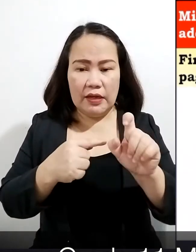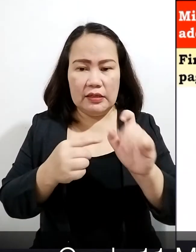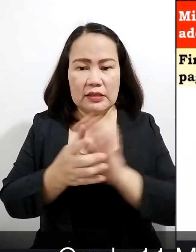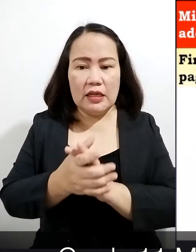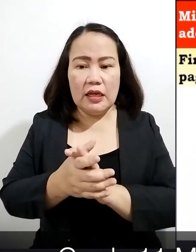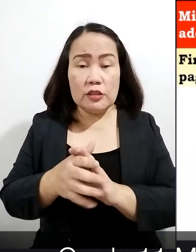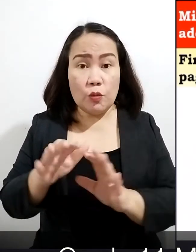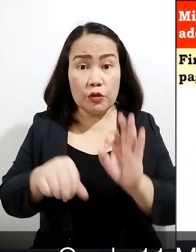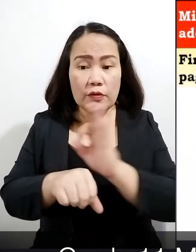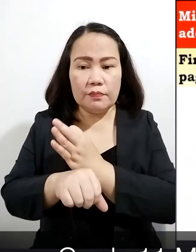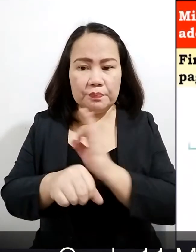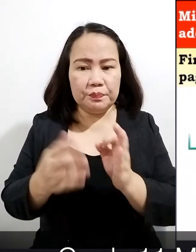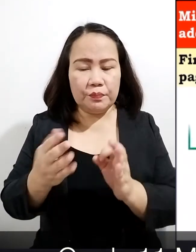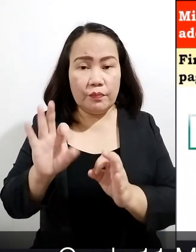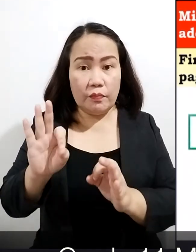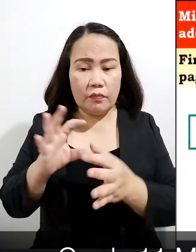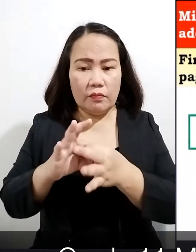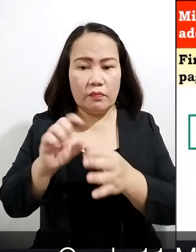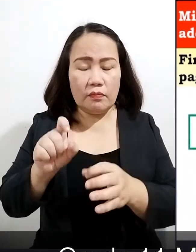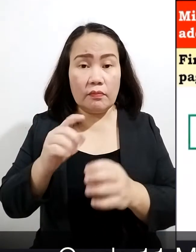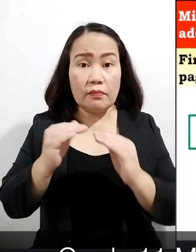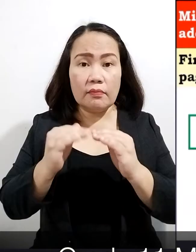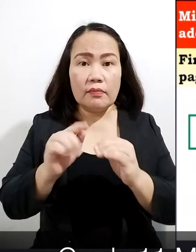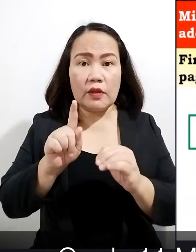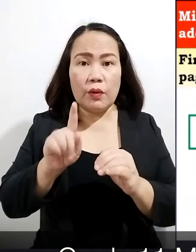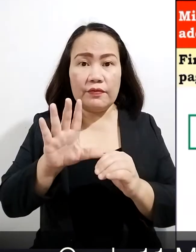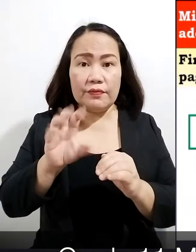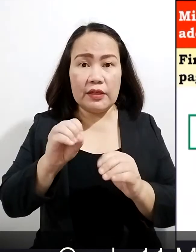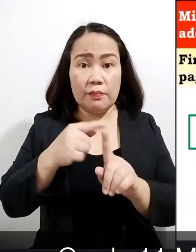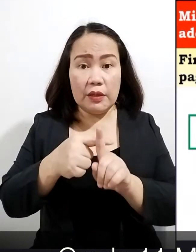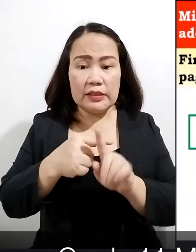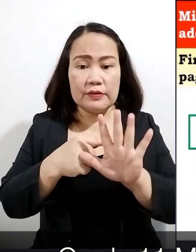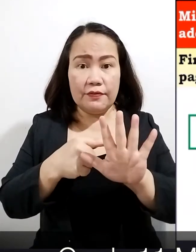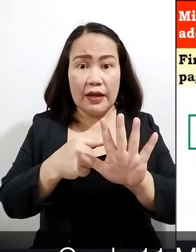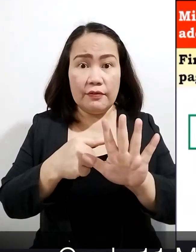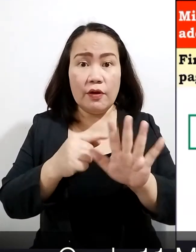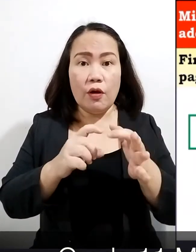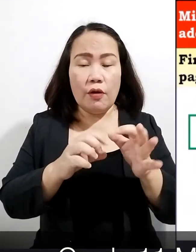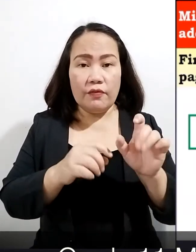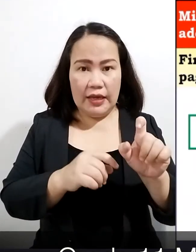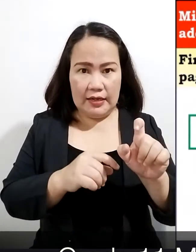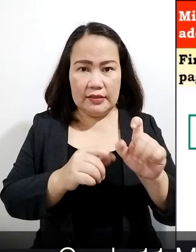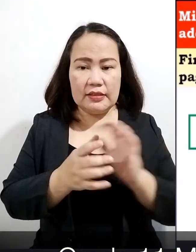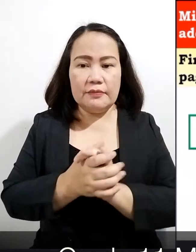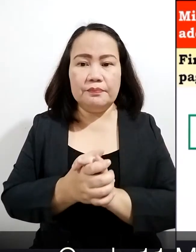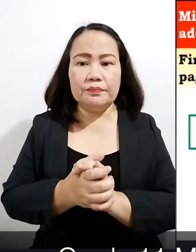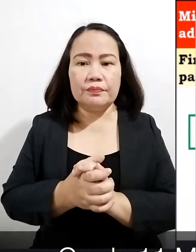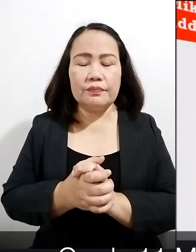5x. So, ang function natin, f of x equals 150 plus 5x.